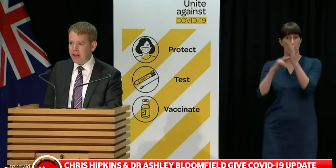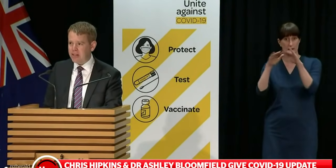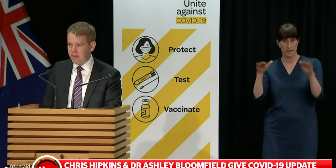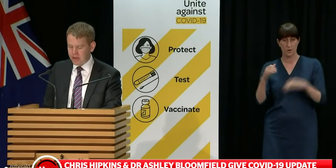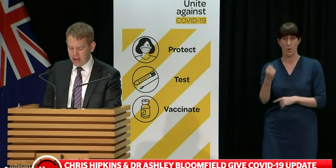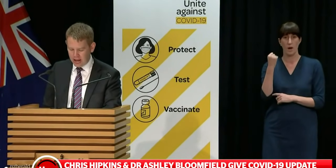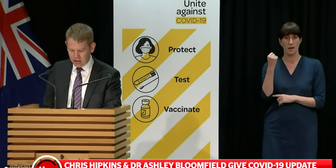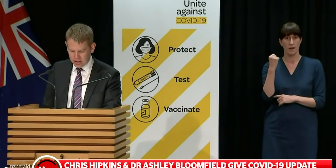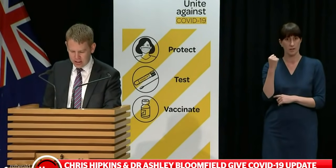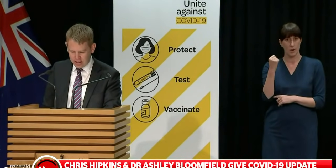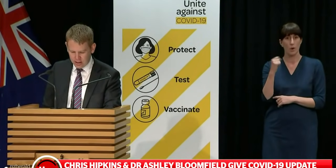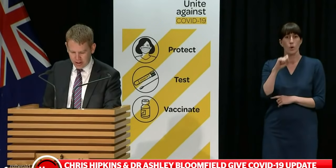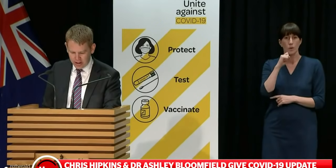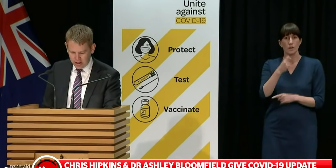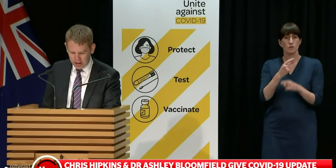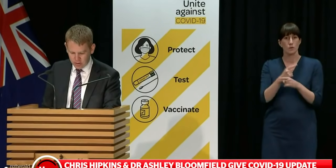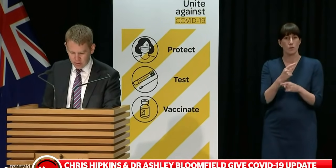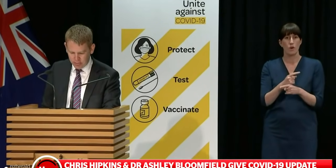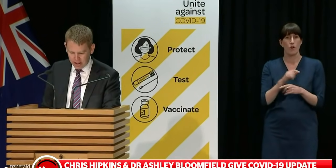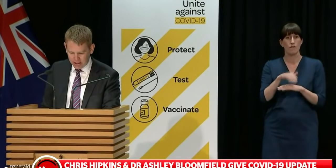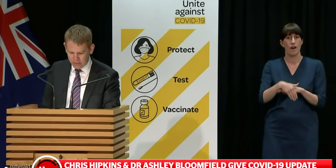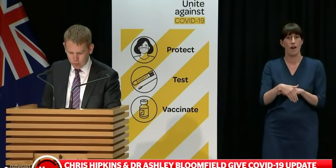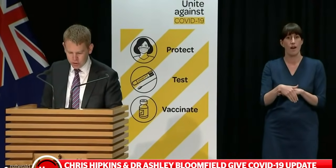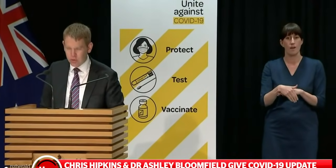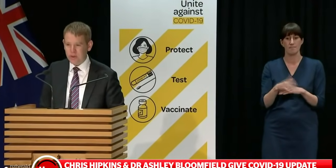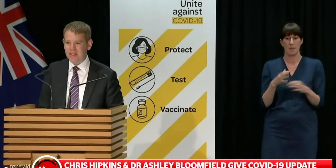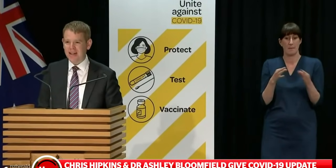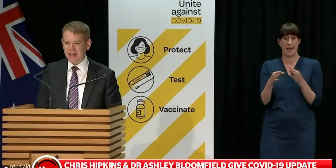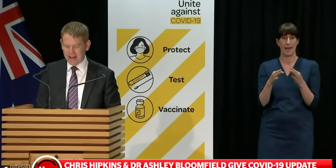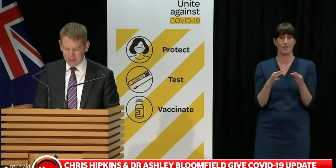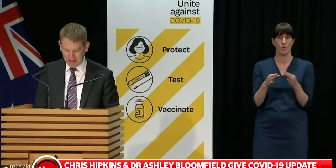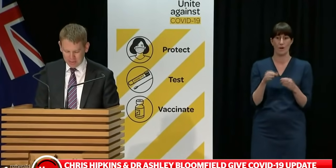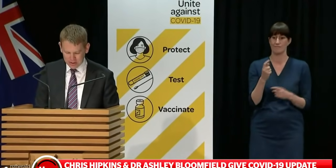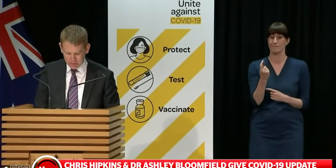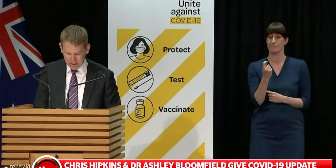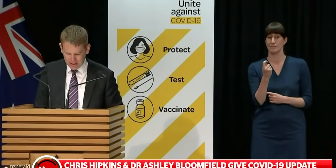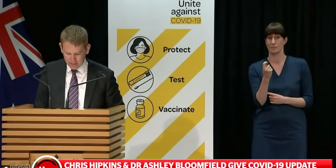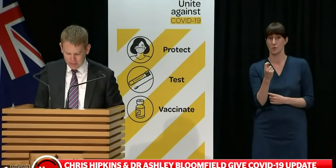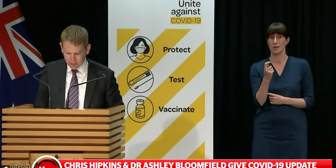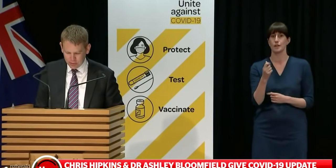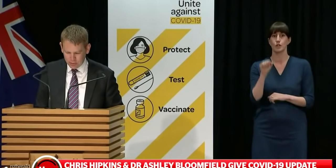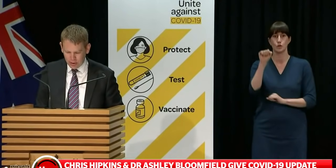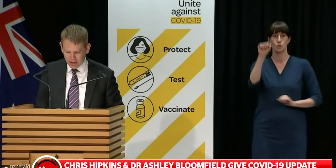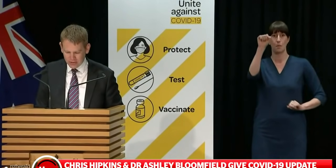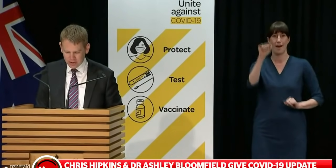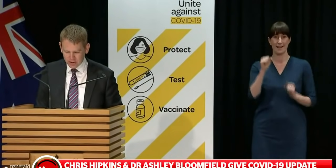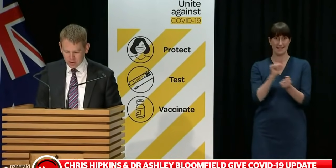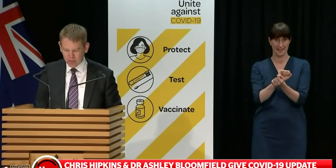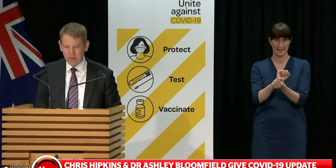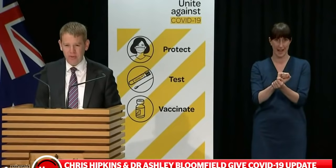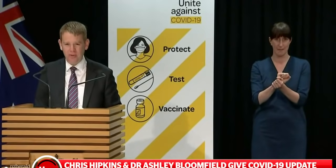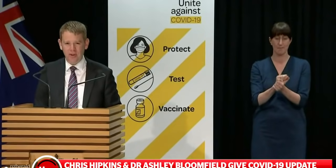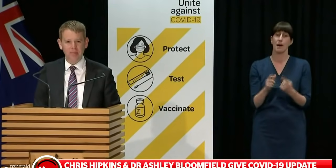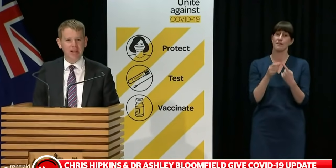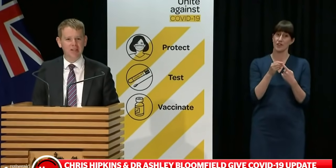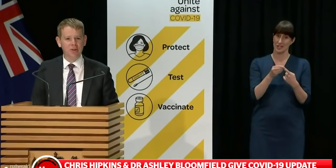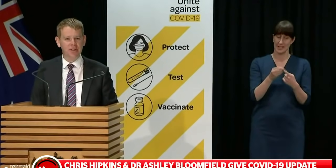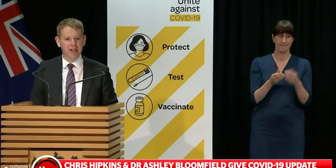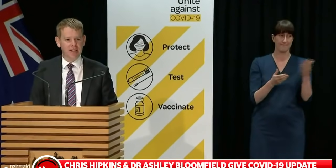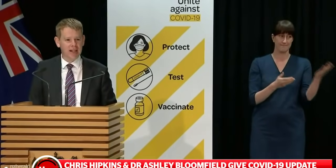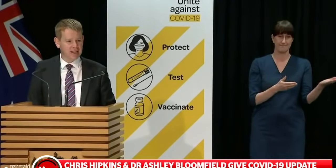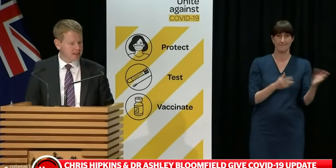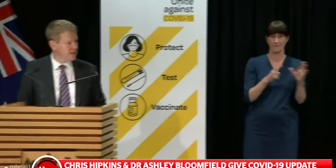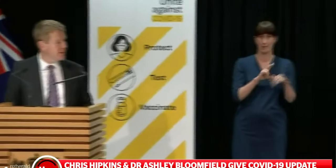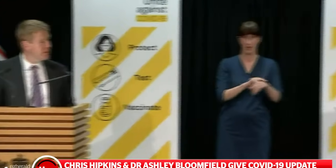bit about some of the actions underway and already planned for Super Saturday coming up this weekend. But first I'll hand over to Dr Bloomfield for an update